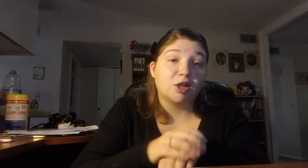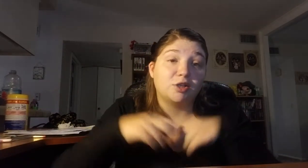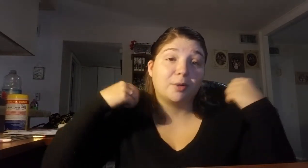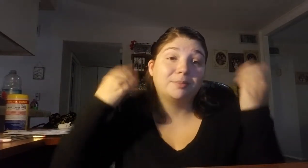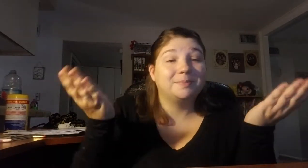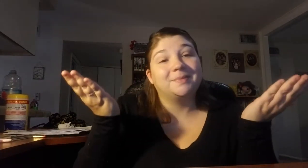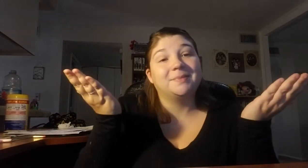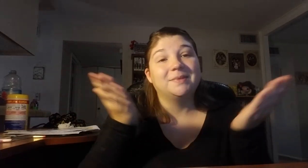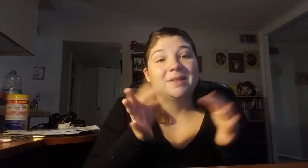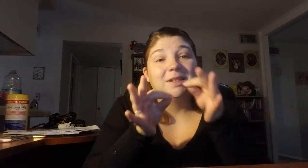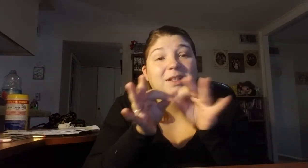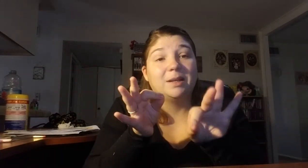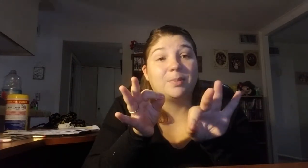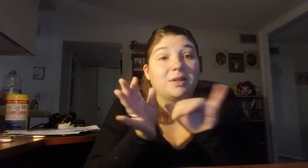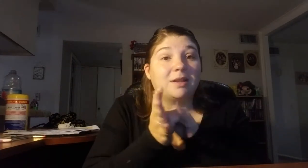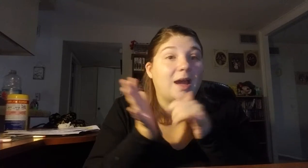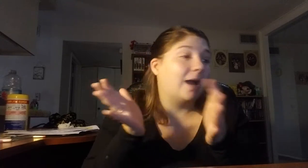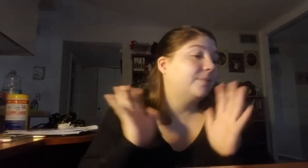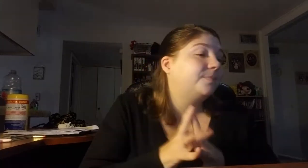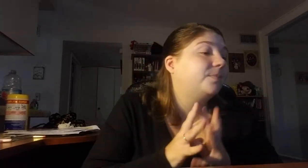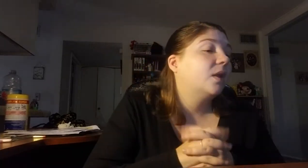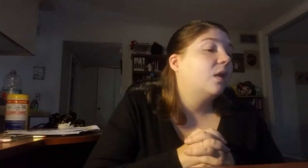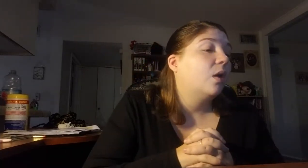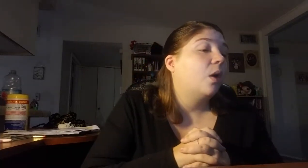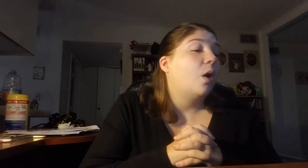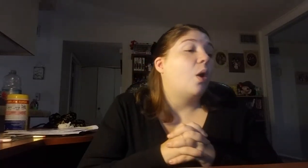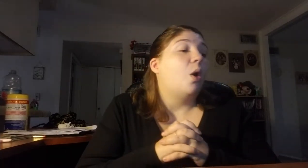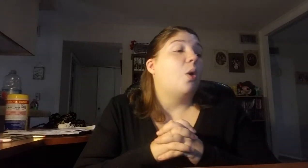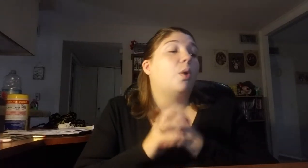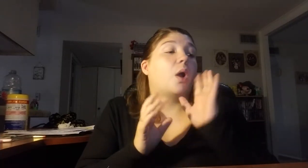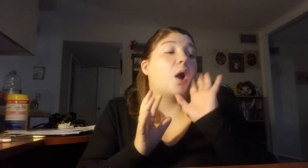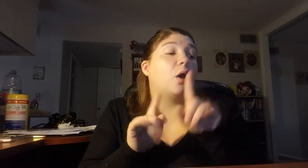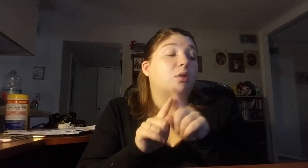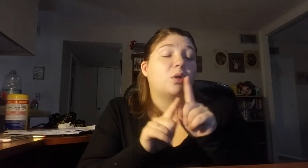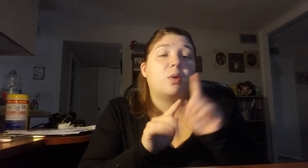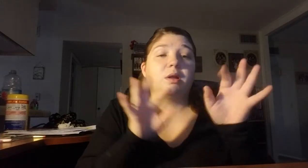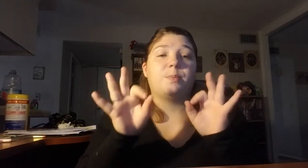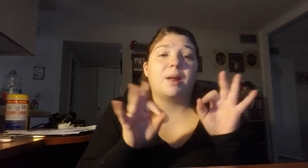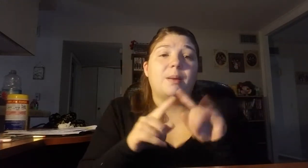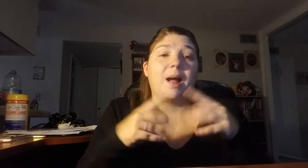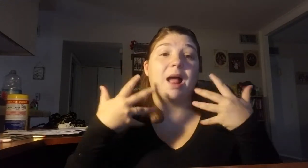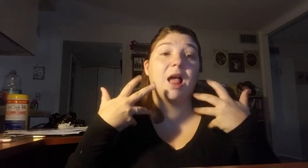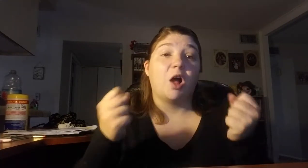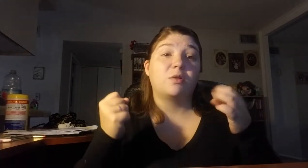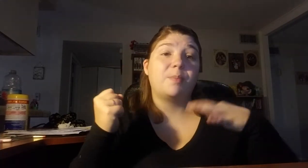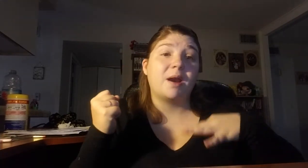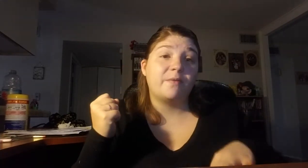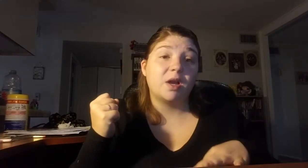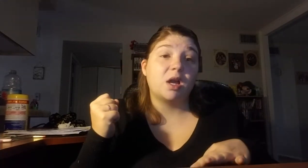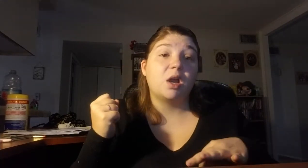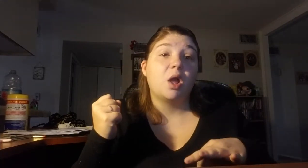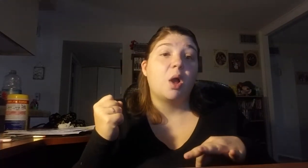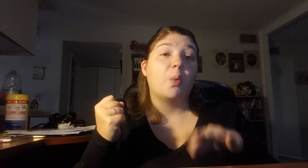So simple as that. We are also explaining about health benefit. We